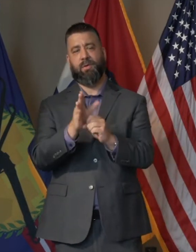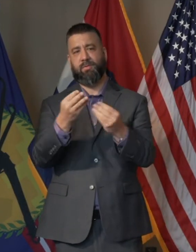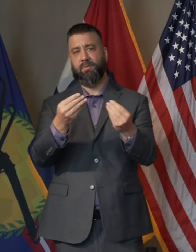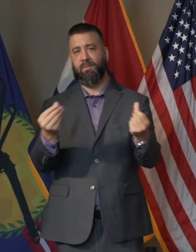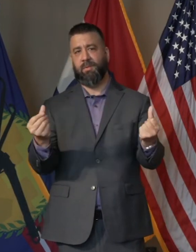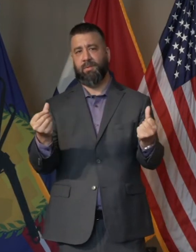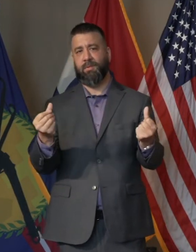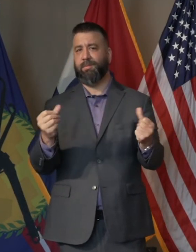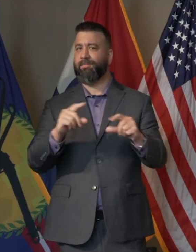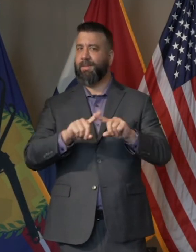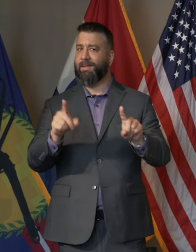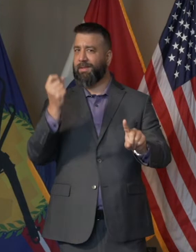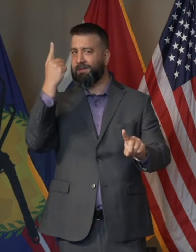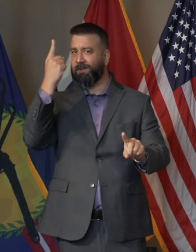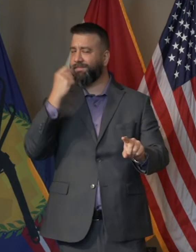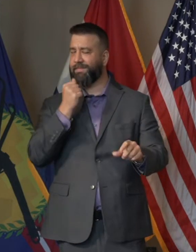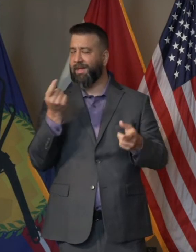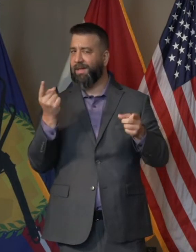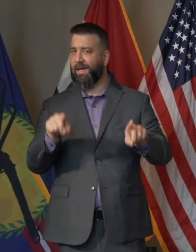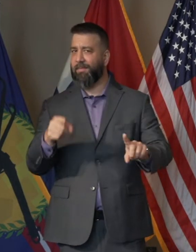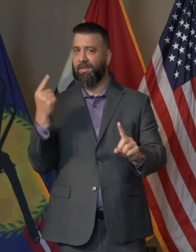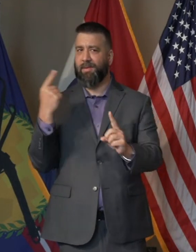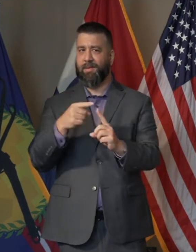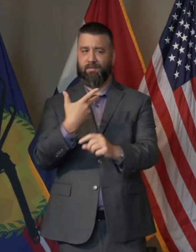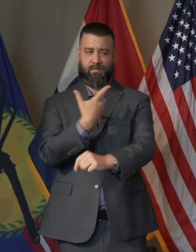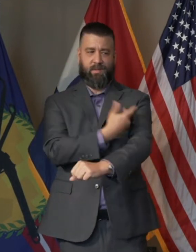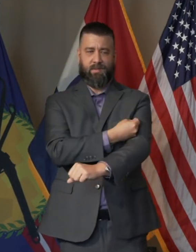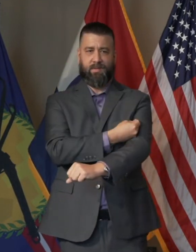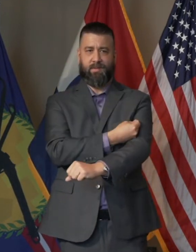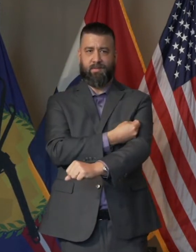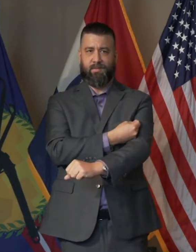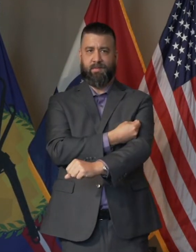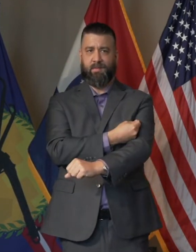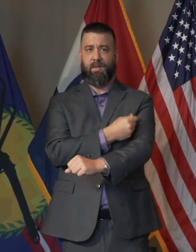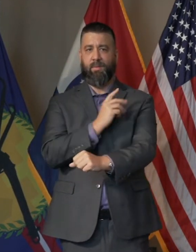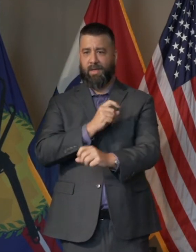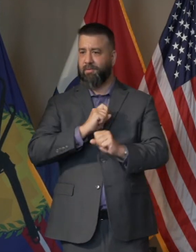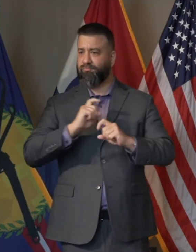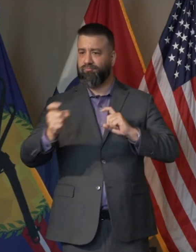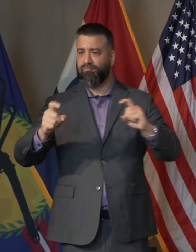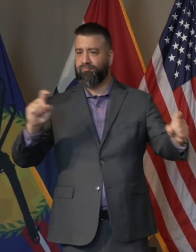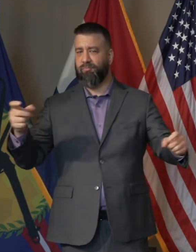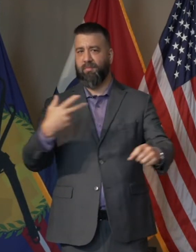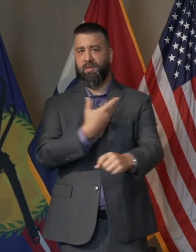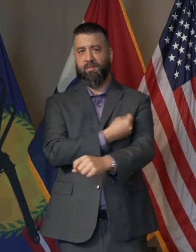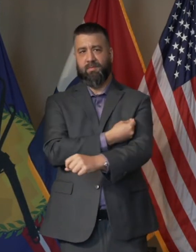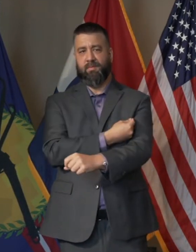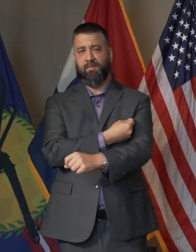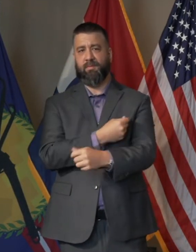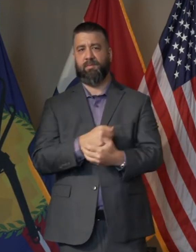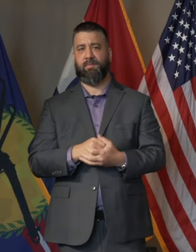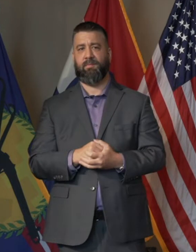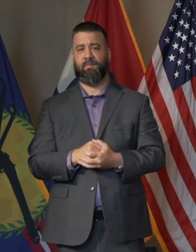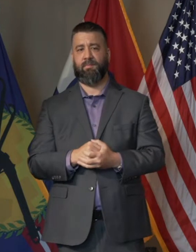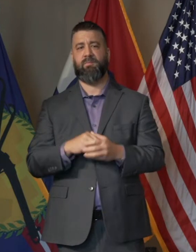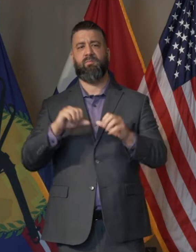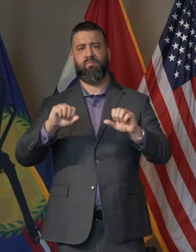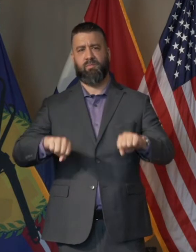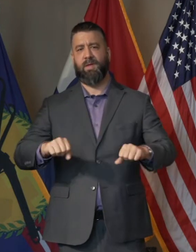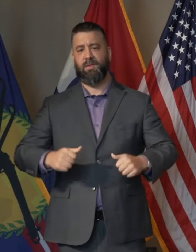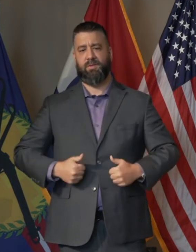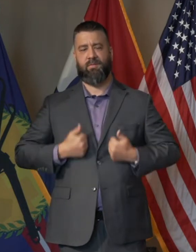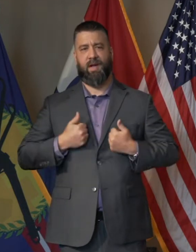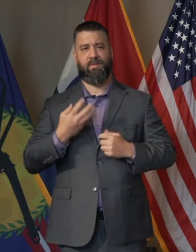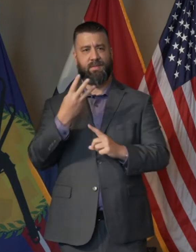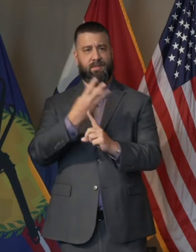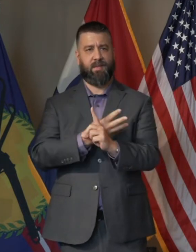until we have a vaccine and everyone's been able to get it and develop immunity. We can make it through another 6 months. We've